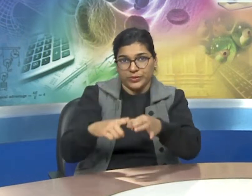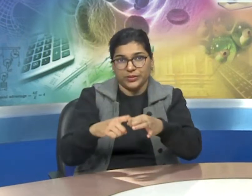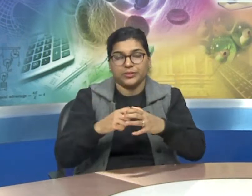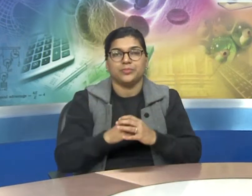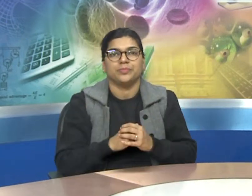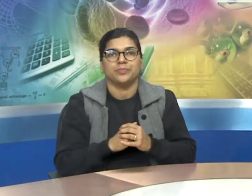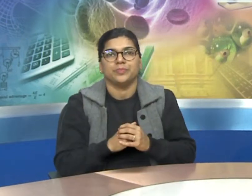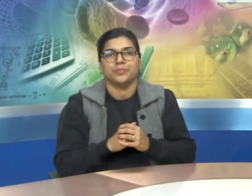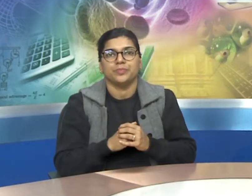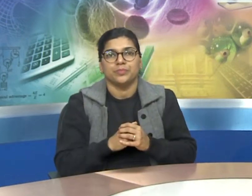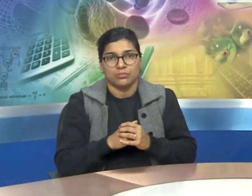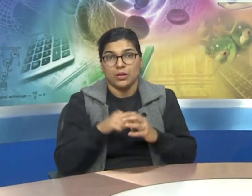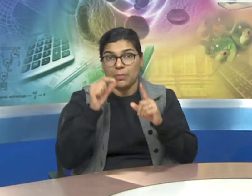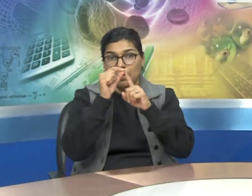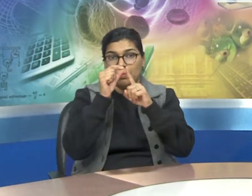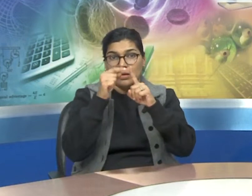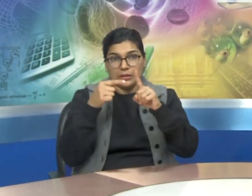Question 6.